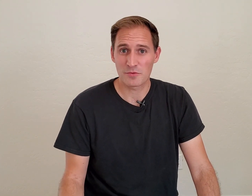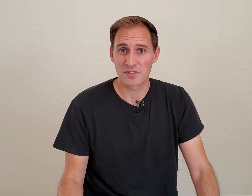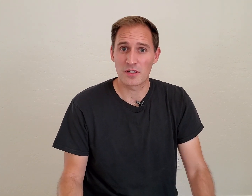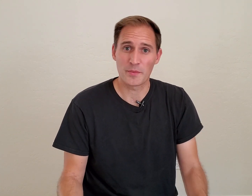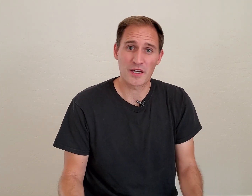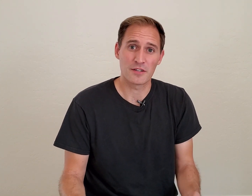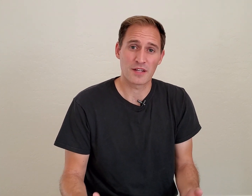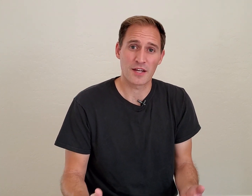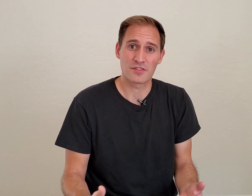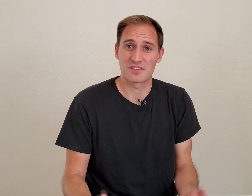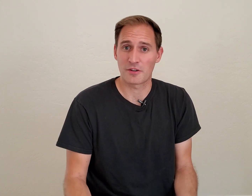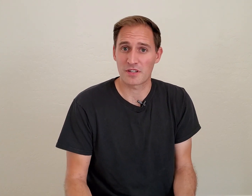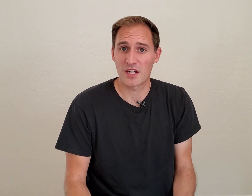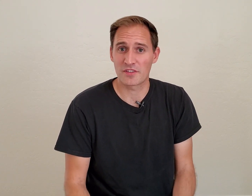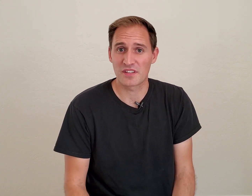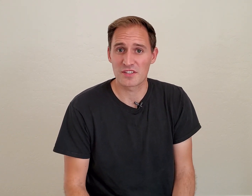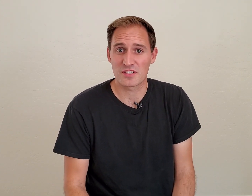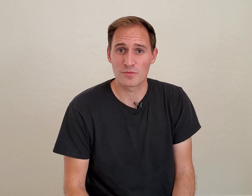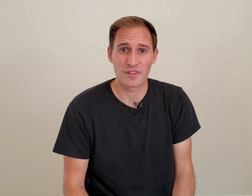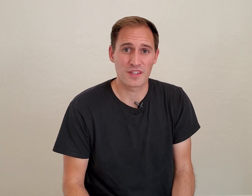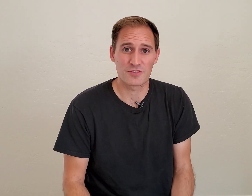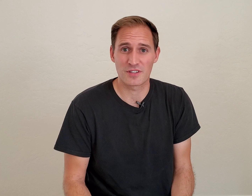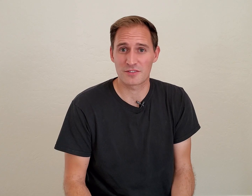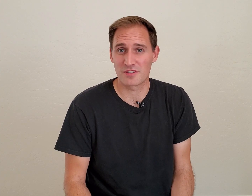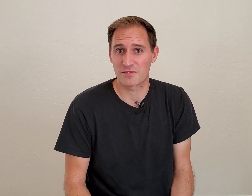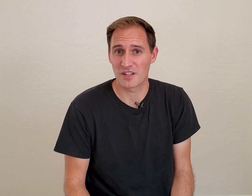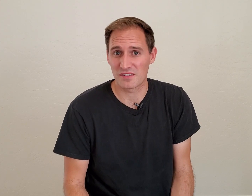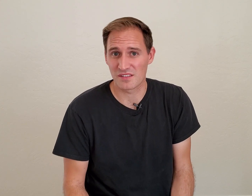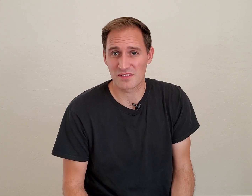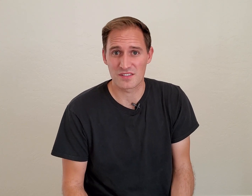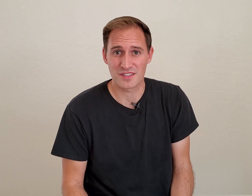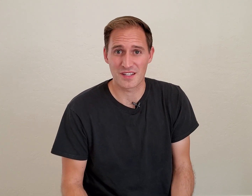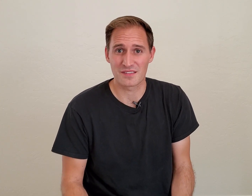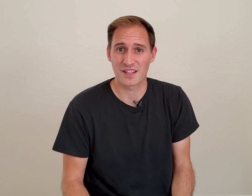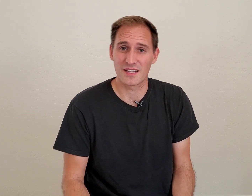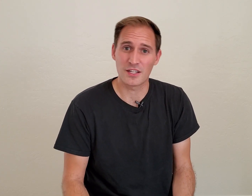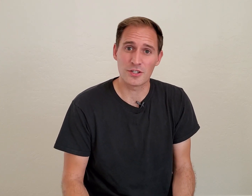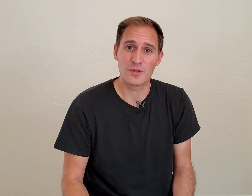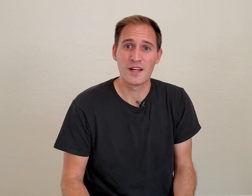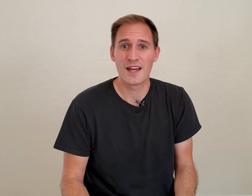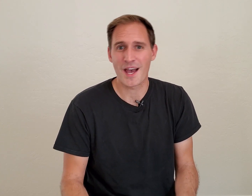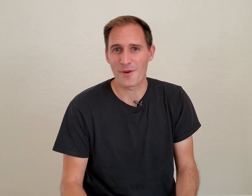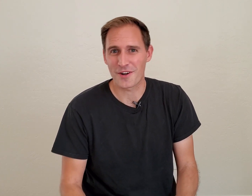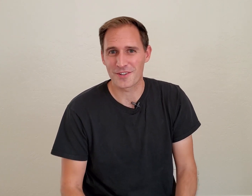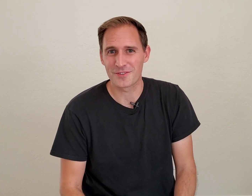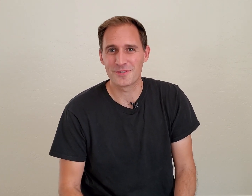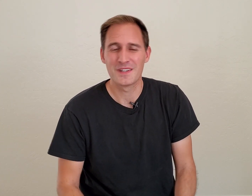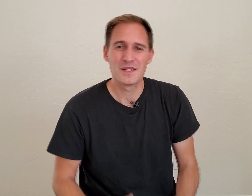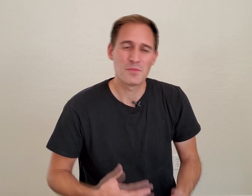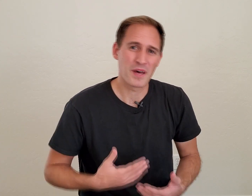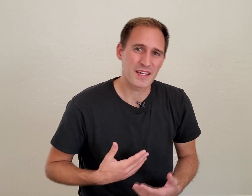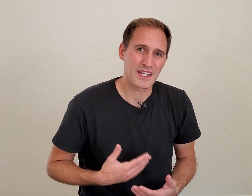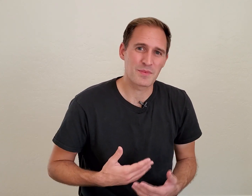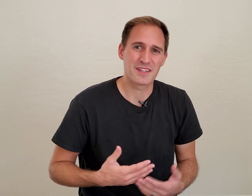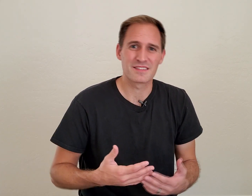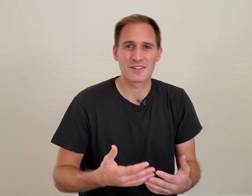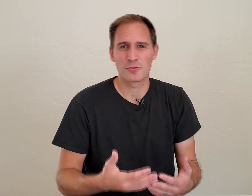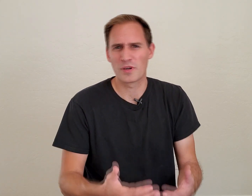all about how to start a conversation with introductory phrases such as hello, how are you, my name is, what is